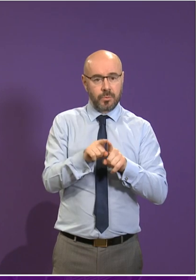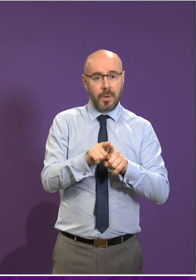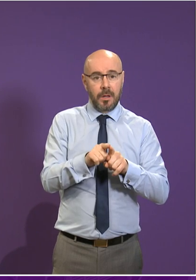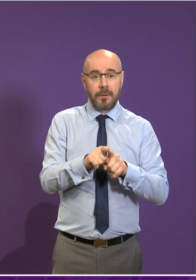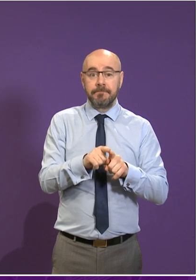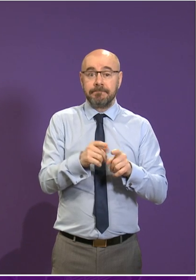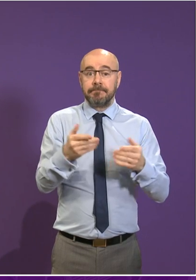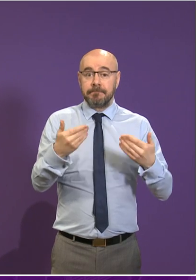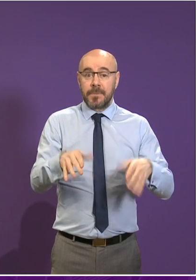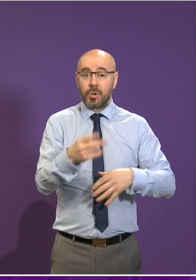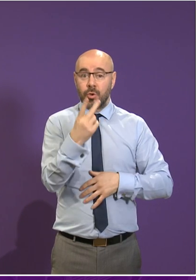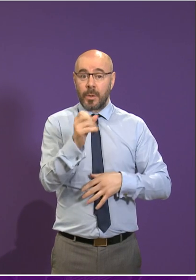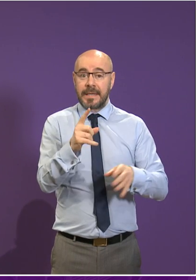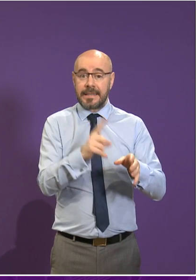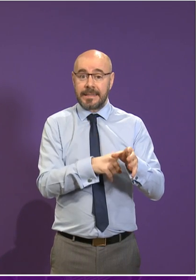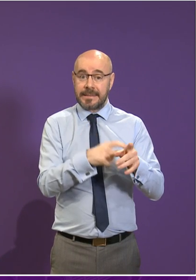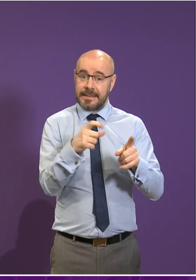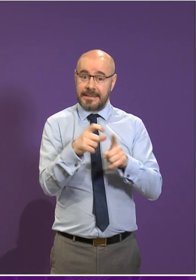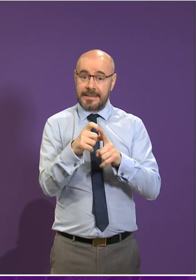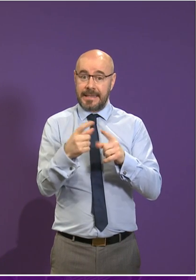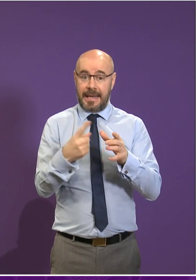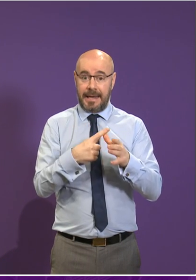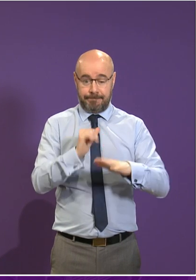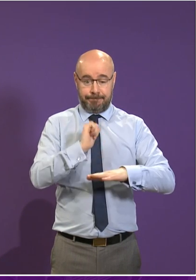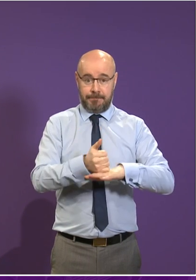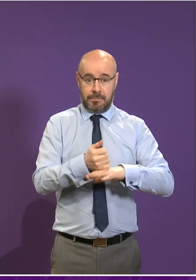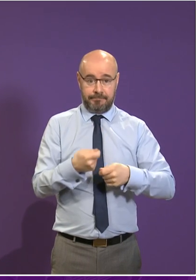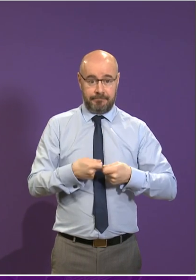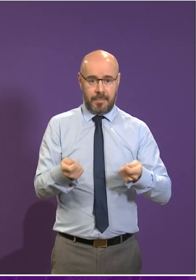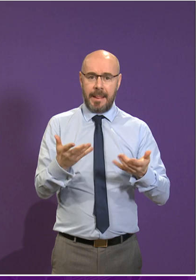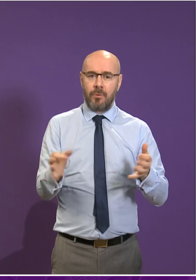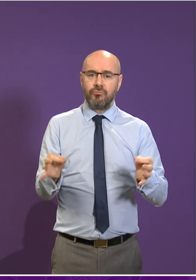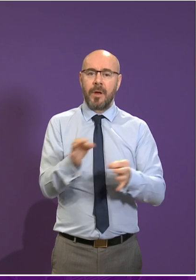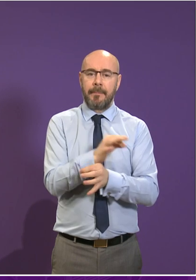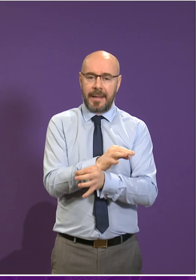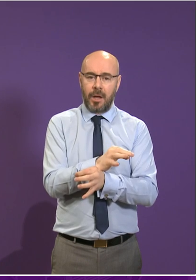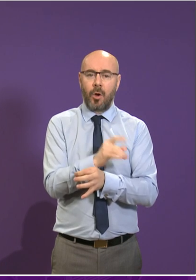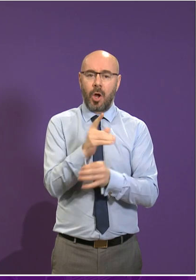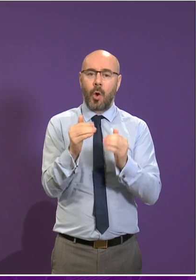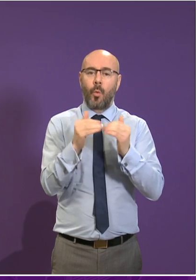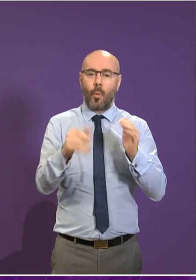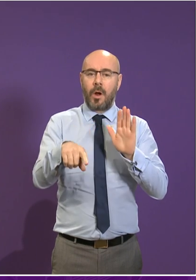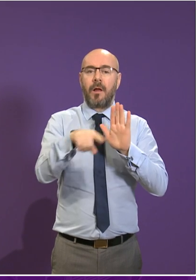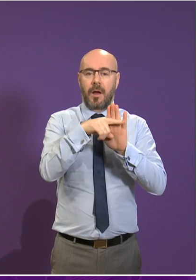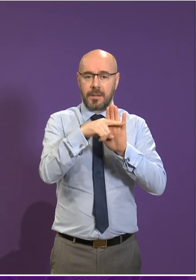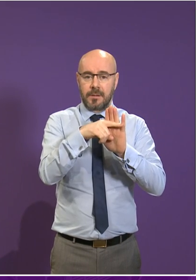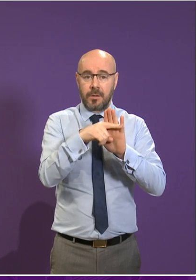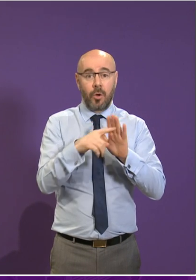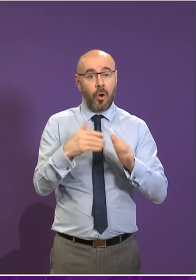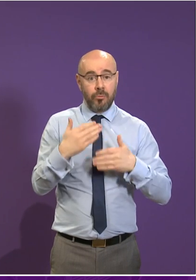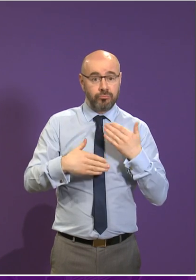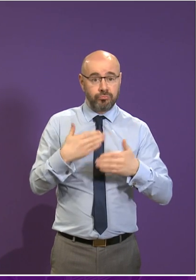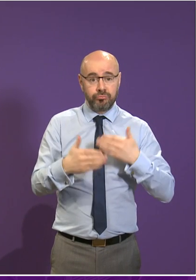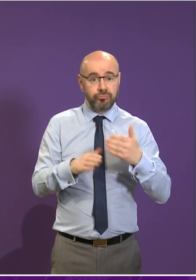years since the Disability Discrimination Act was introduced. That's now been replaced by the Equality Act. Yet, whilst progress has